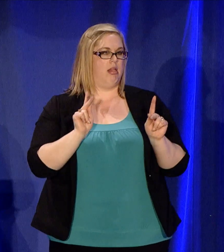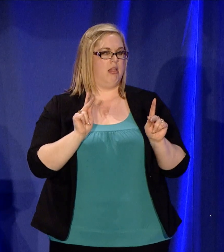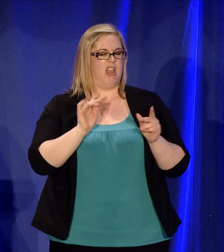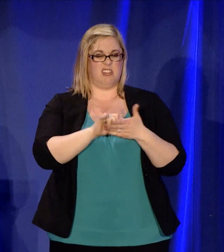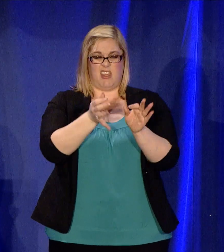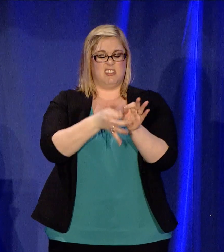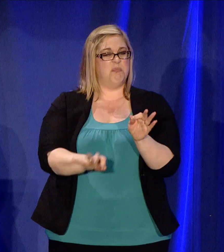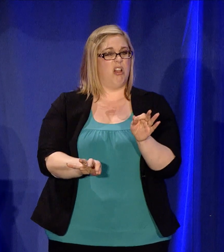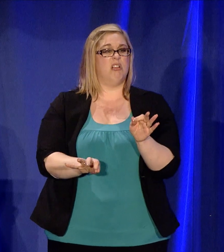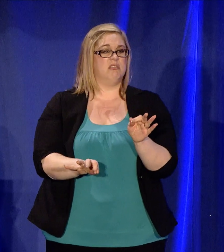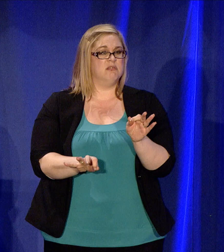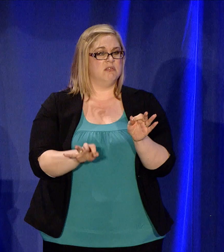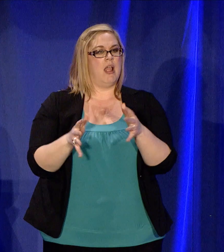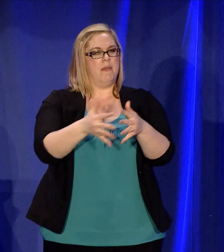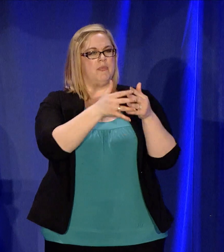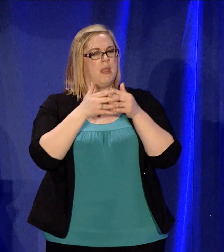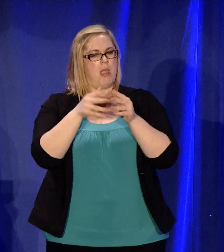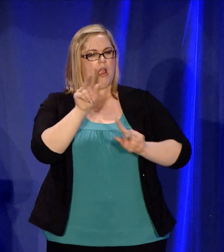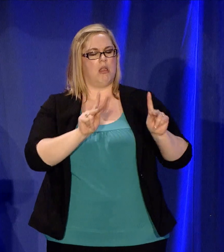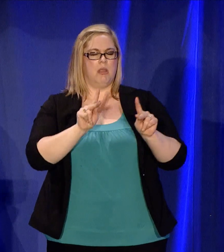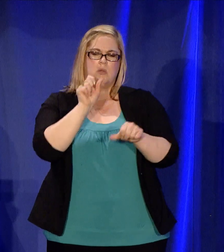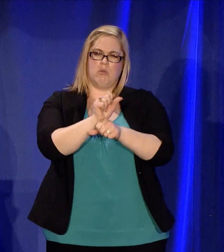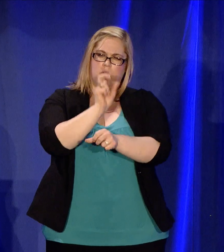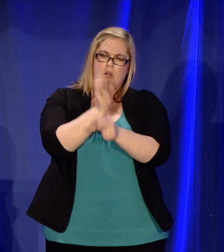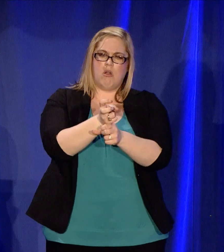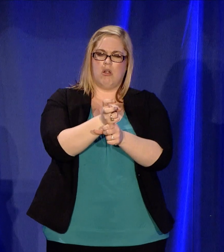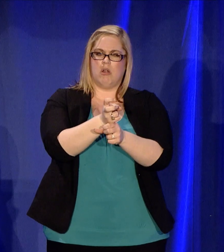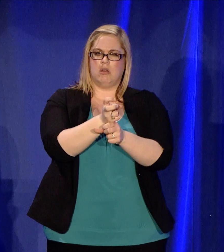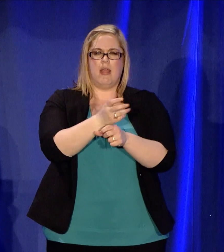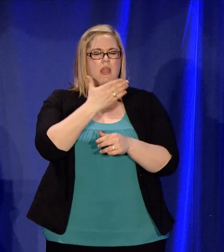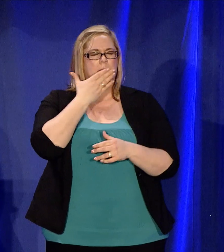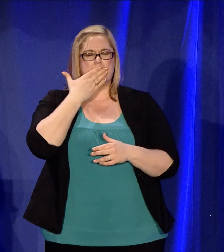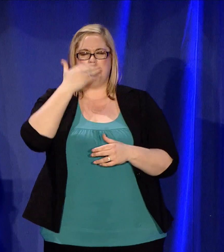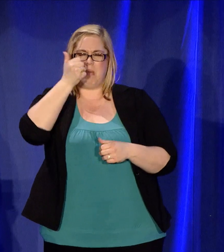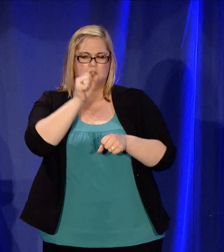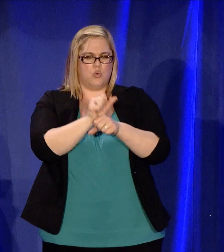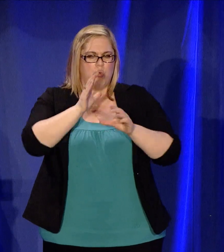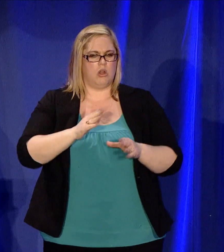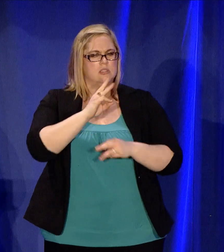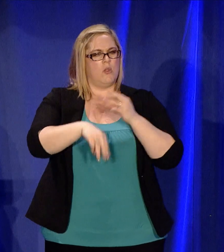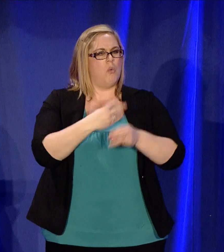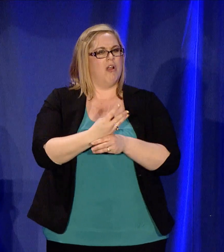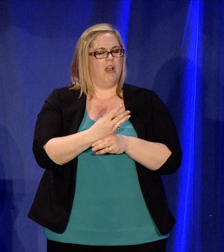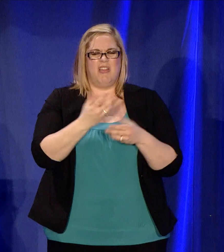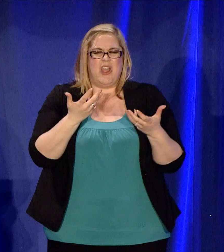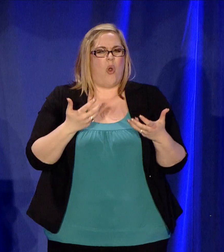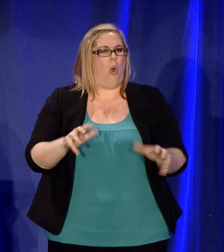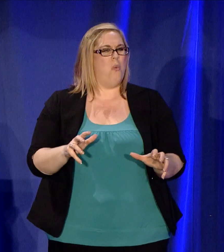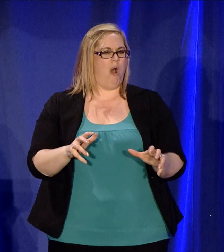terrible. The American people work hard. They're the best workers in the world. They're not looking for a